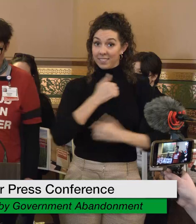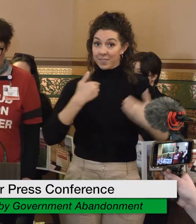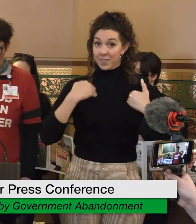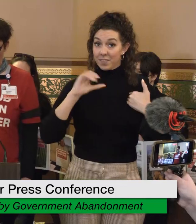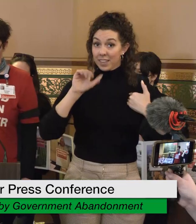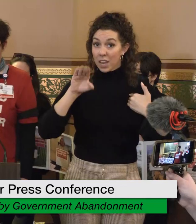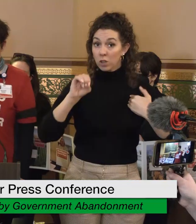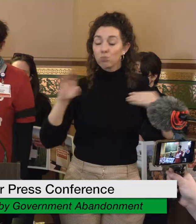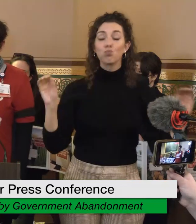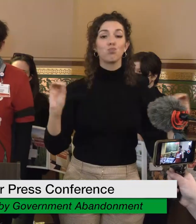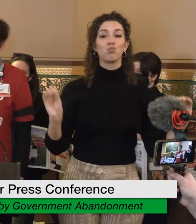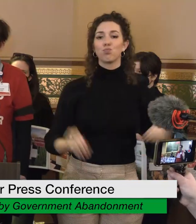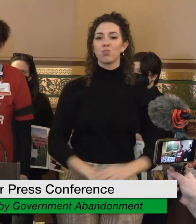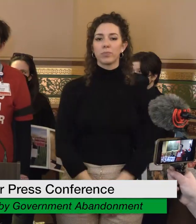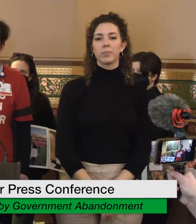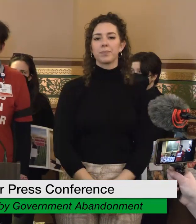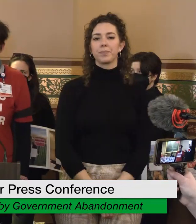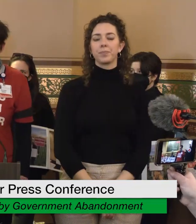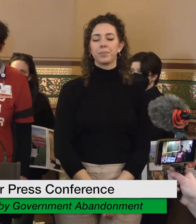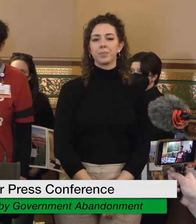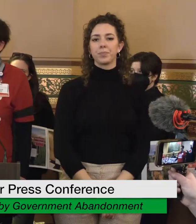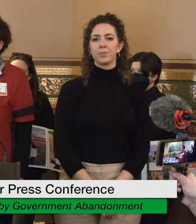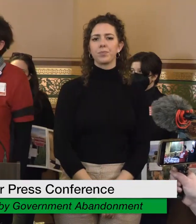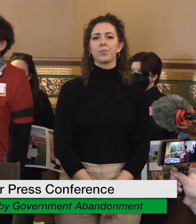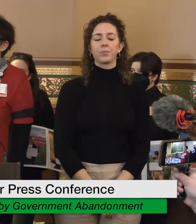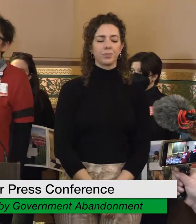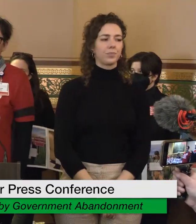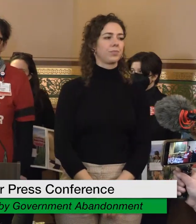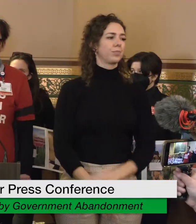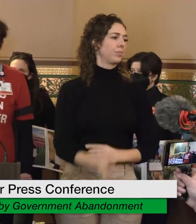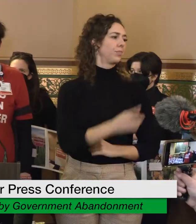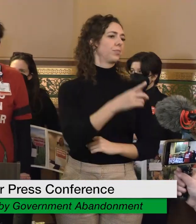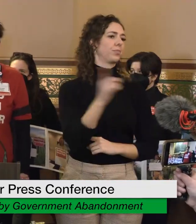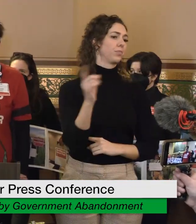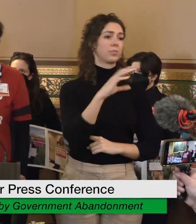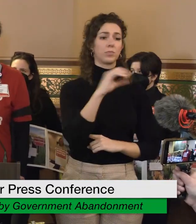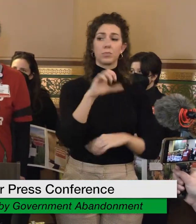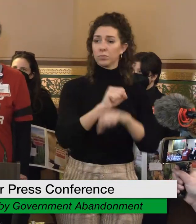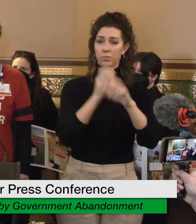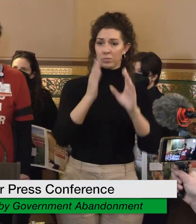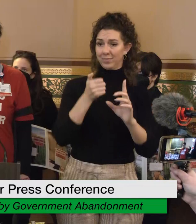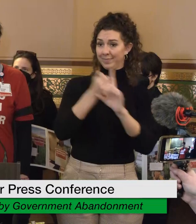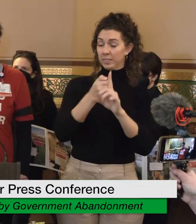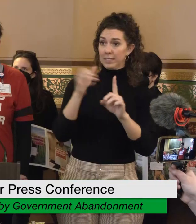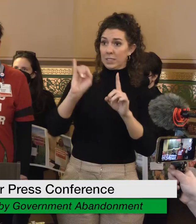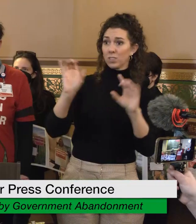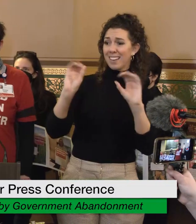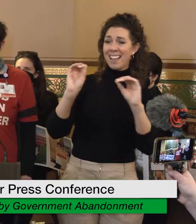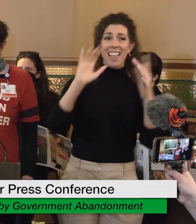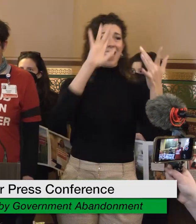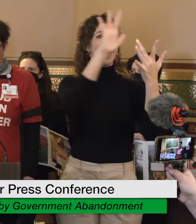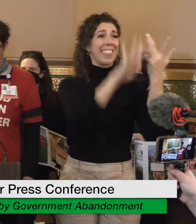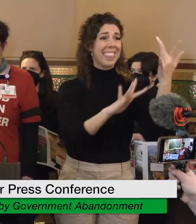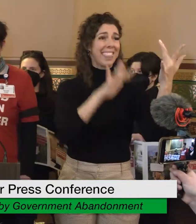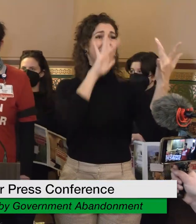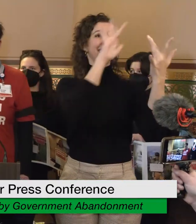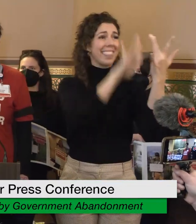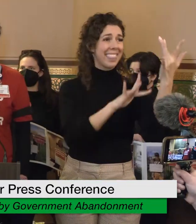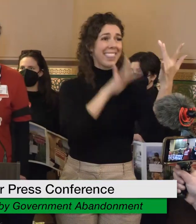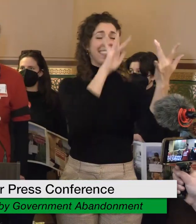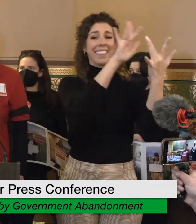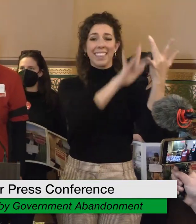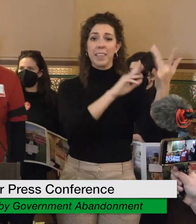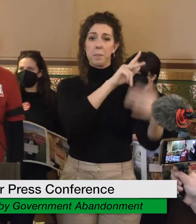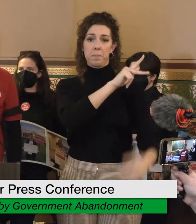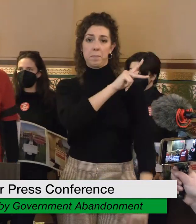ourselves. These colleagues who are uninsured reach out to the hospital patient financial